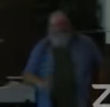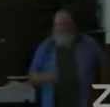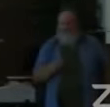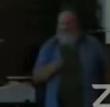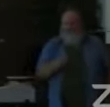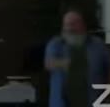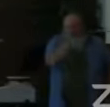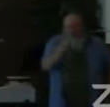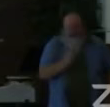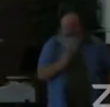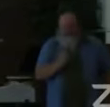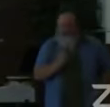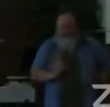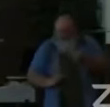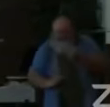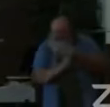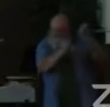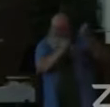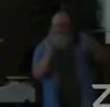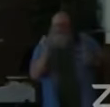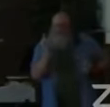God takes care of us.